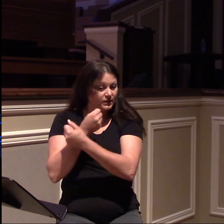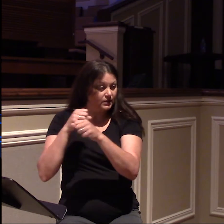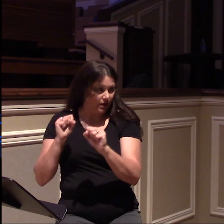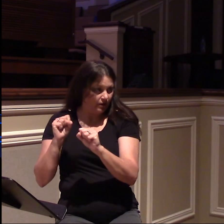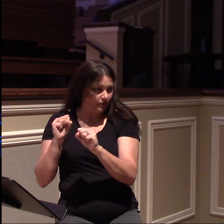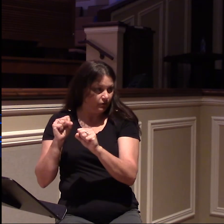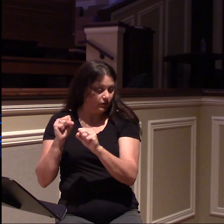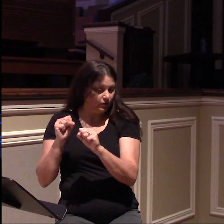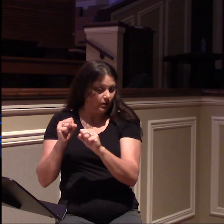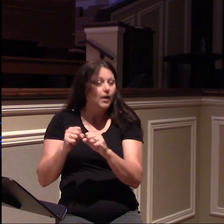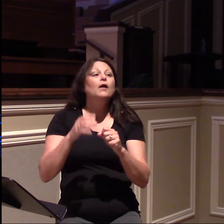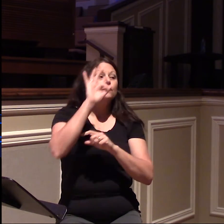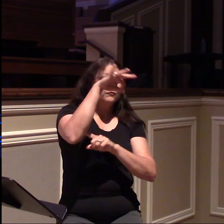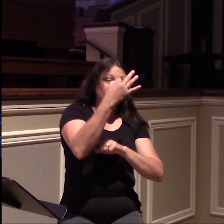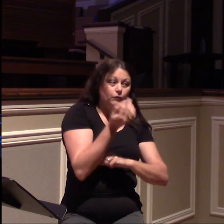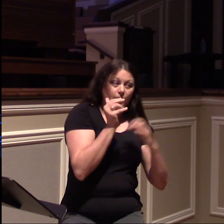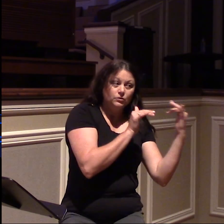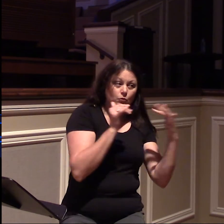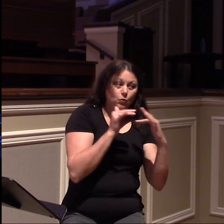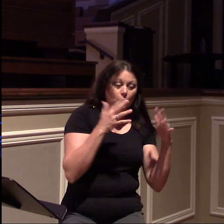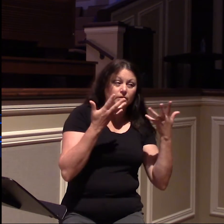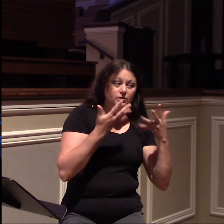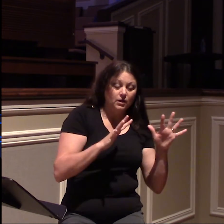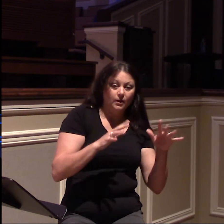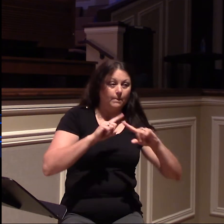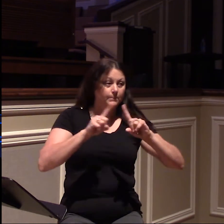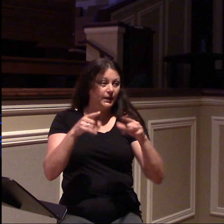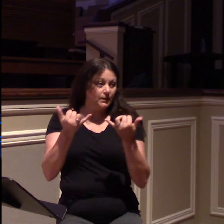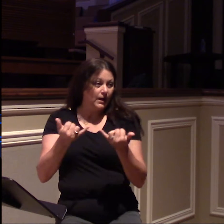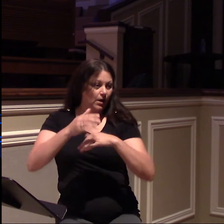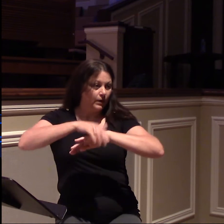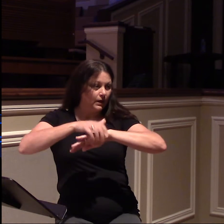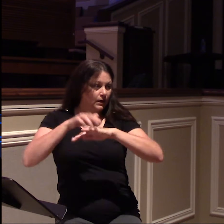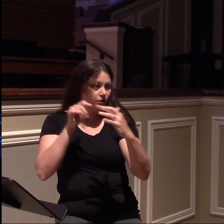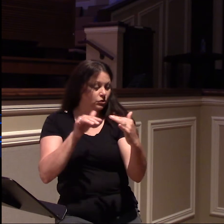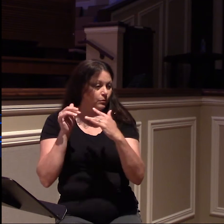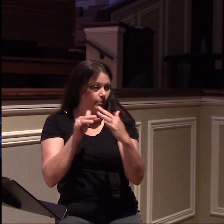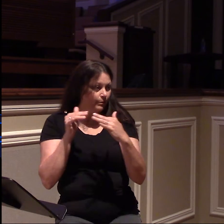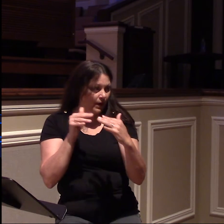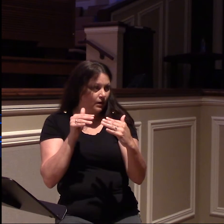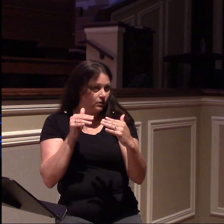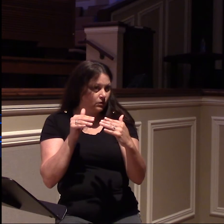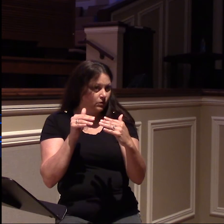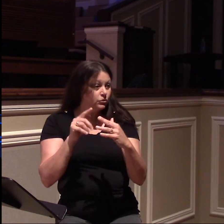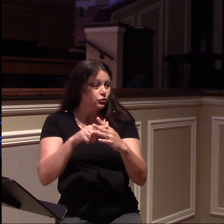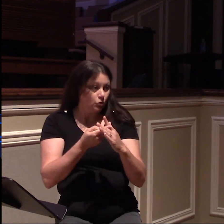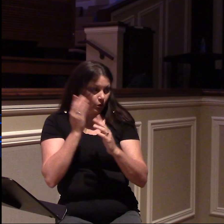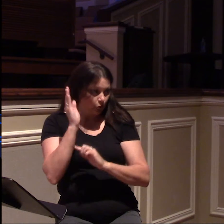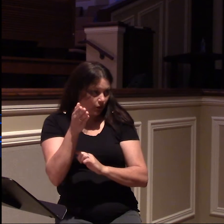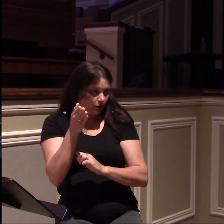The battle of France is over. The battle of Britain is about to begin. Again, as an aside, what Churchill knew is that there was going to be a